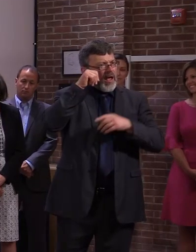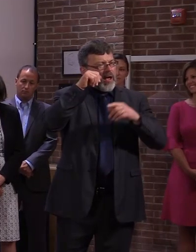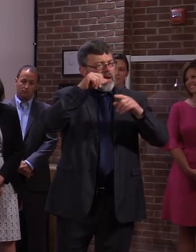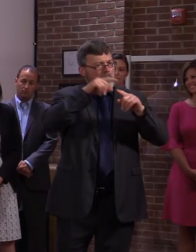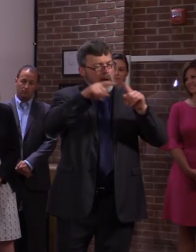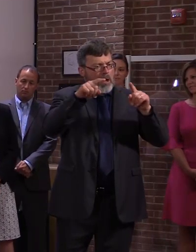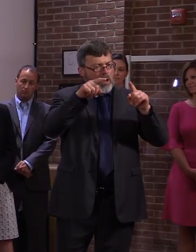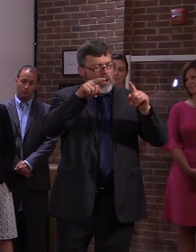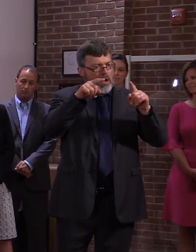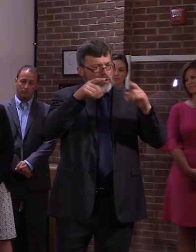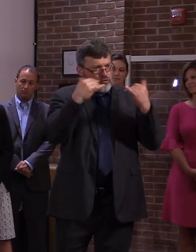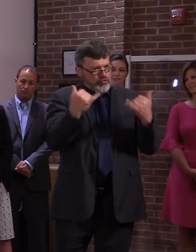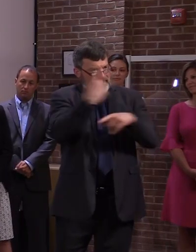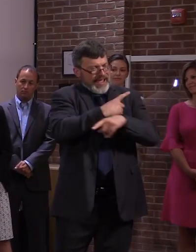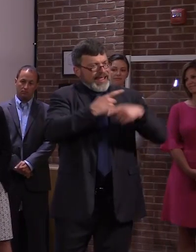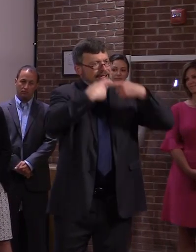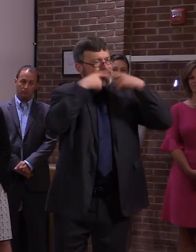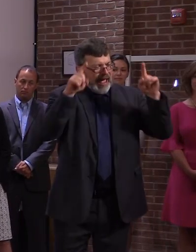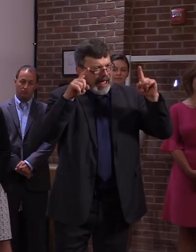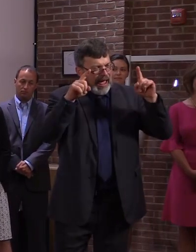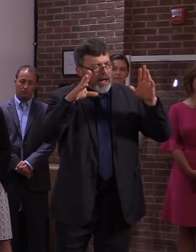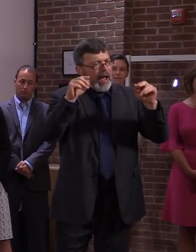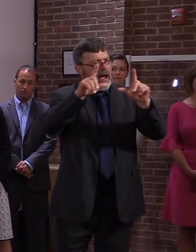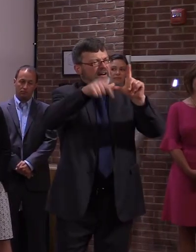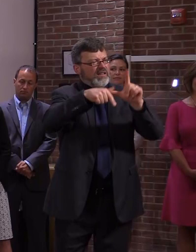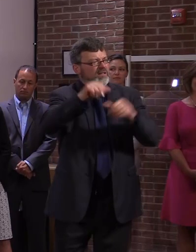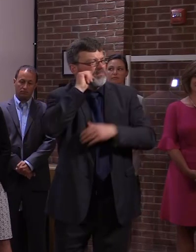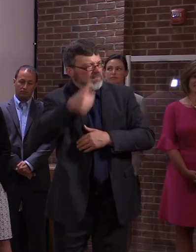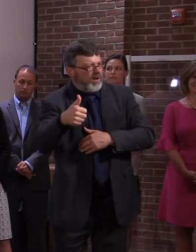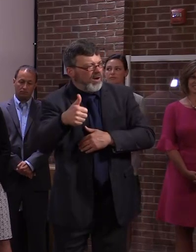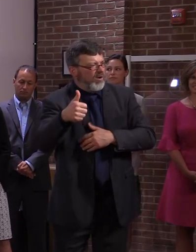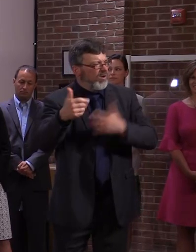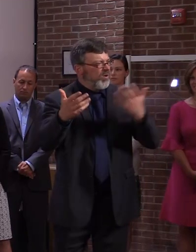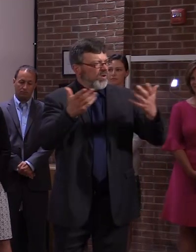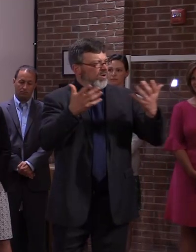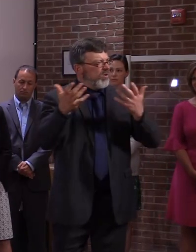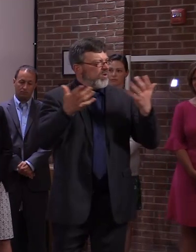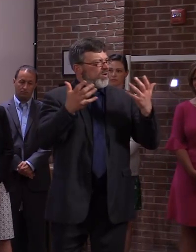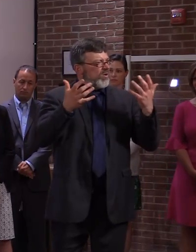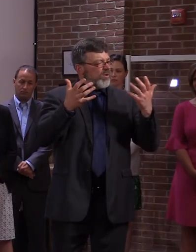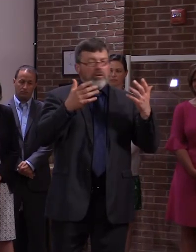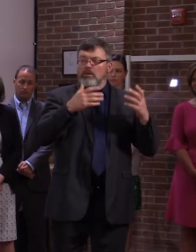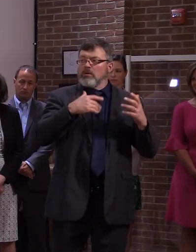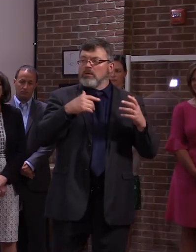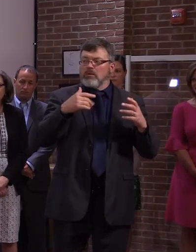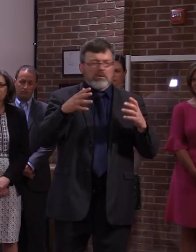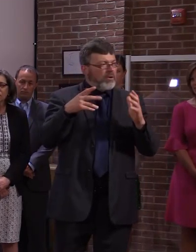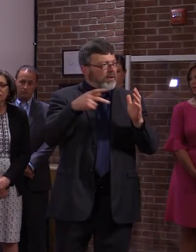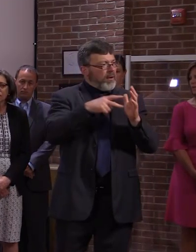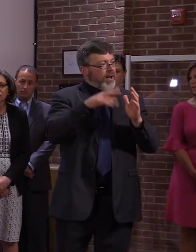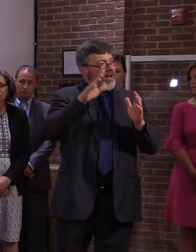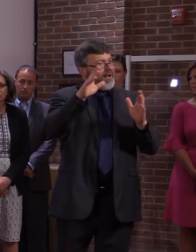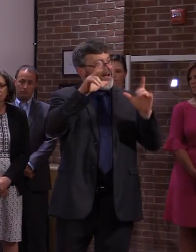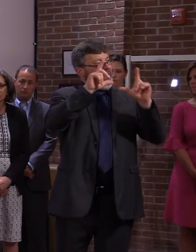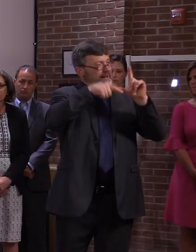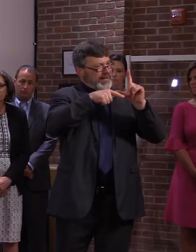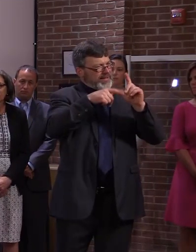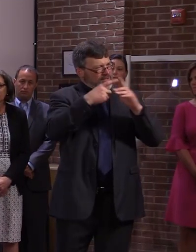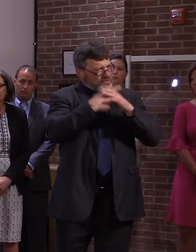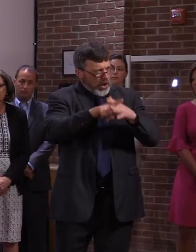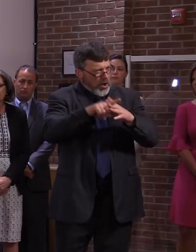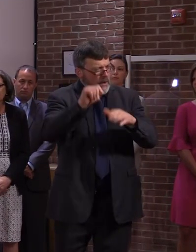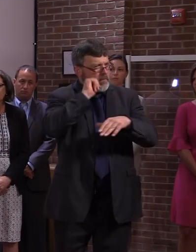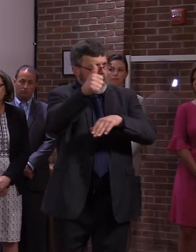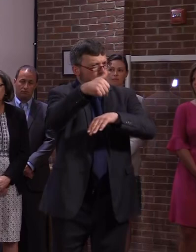announcement today that, and if I understand it correctly, this is going to take effect midnight tomorrow night. Can you just